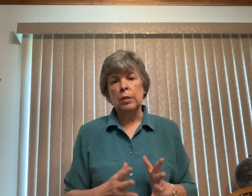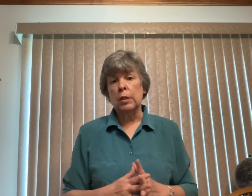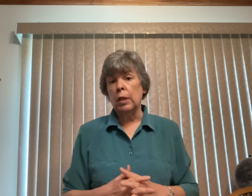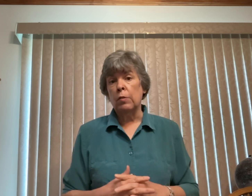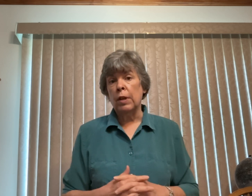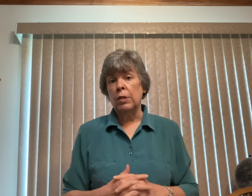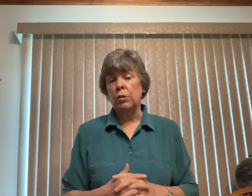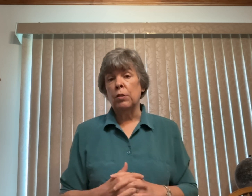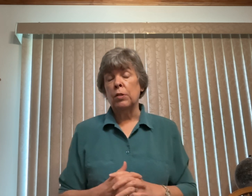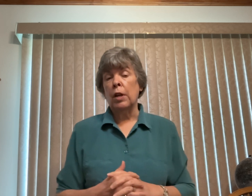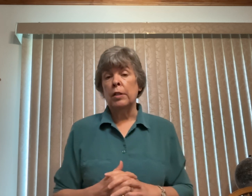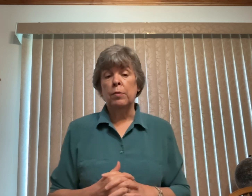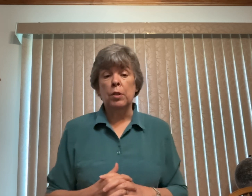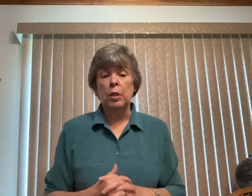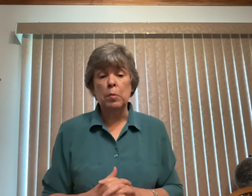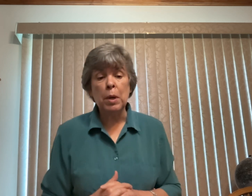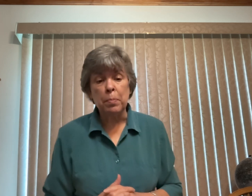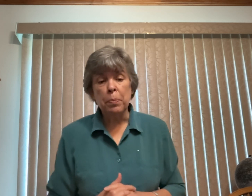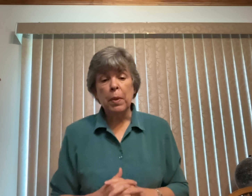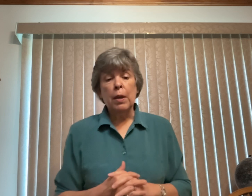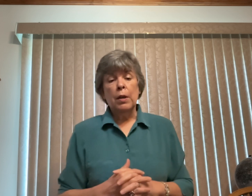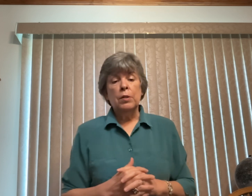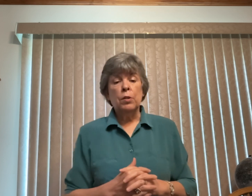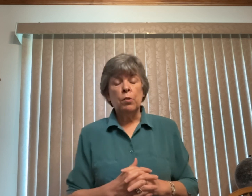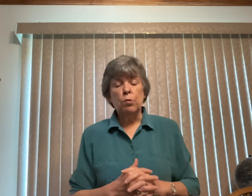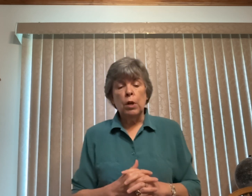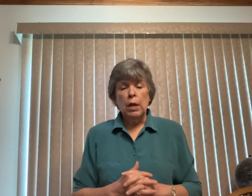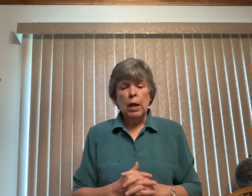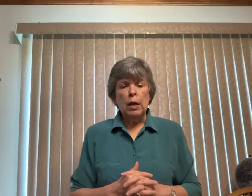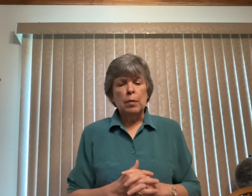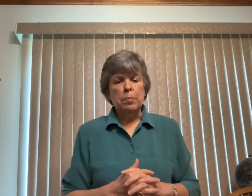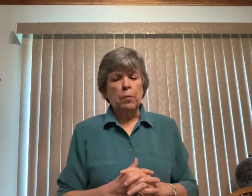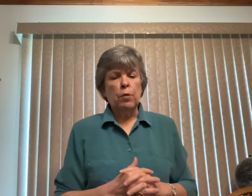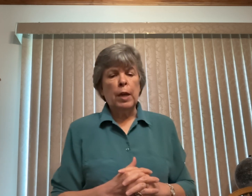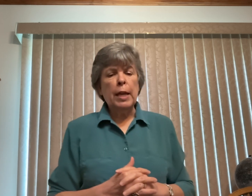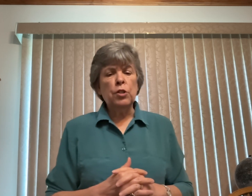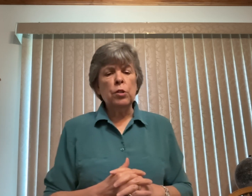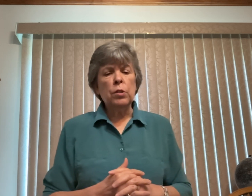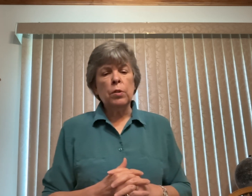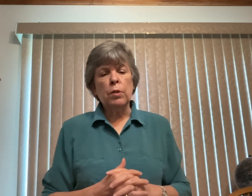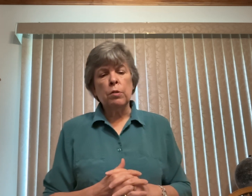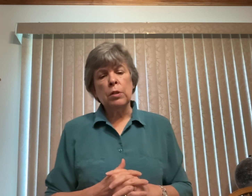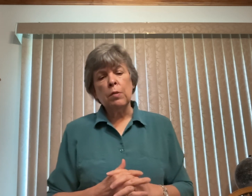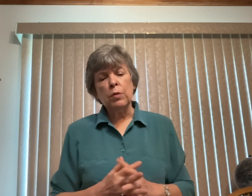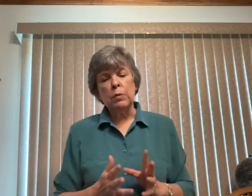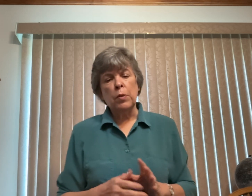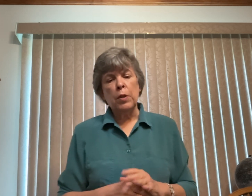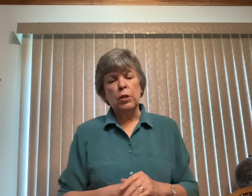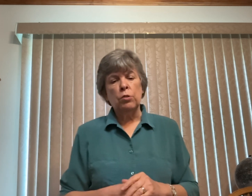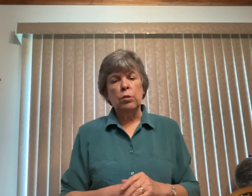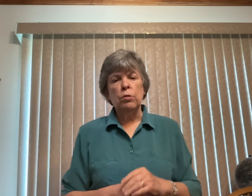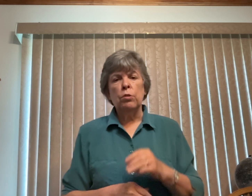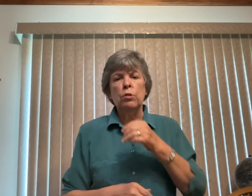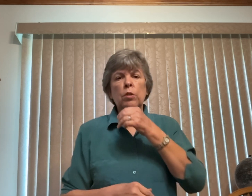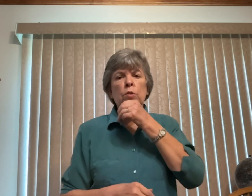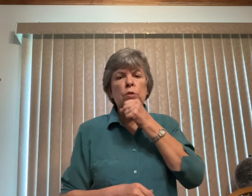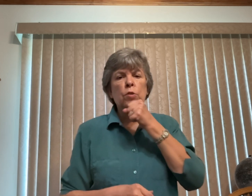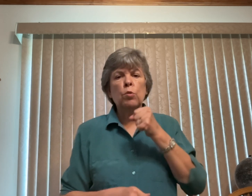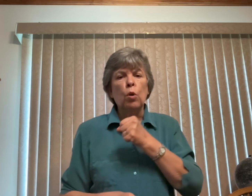how fast you can sign and if you can keep up. So for ancient, there are several different things you could do. You could do